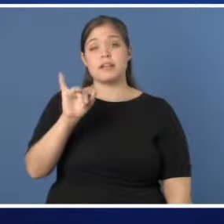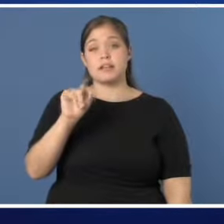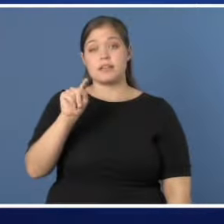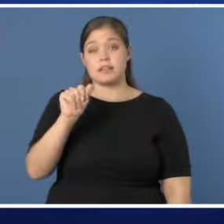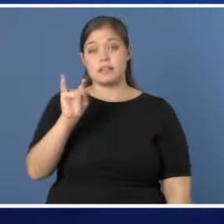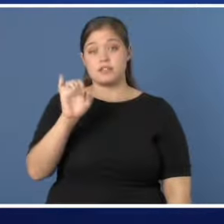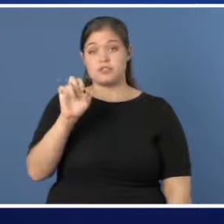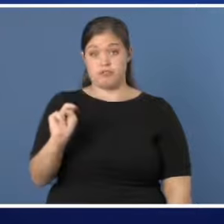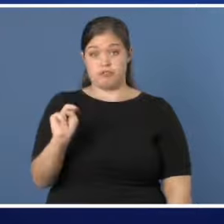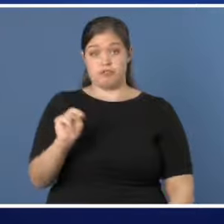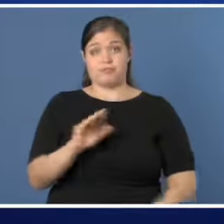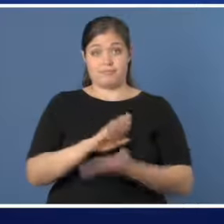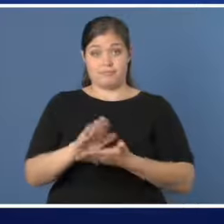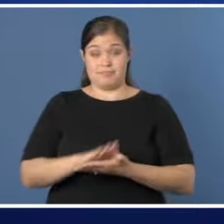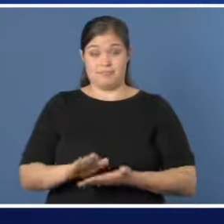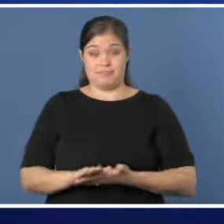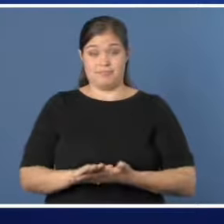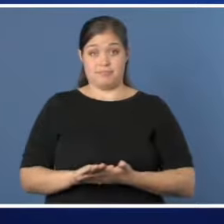Sanitation.